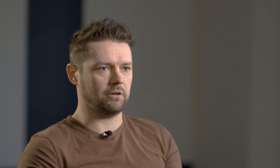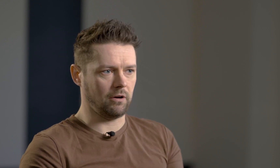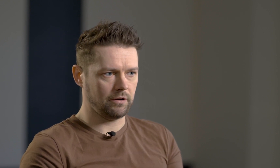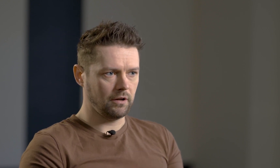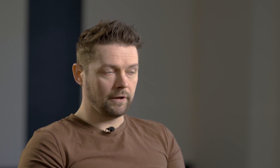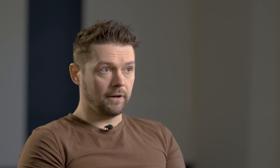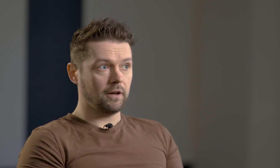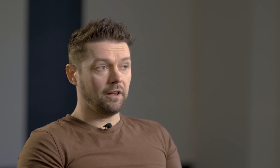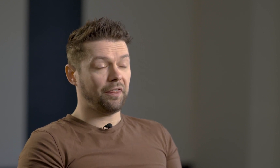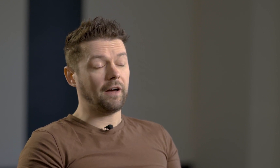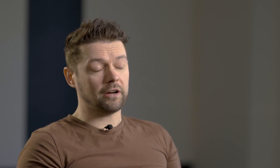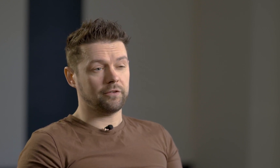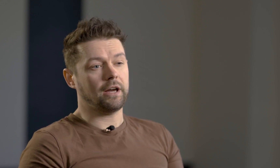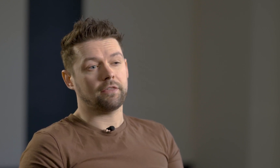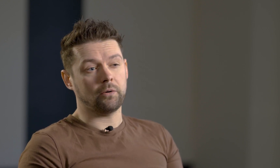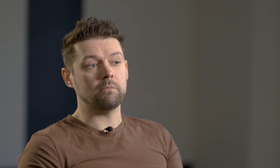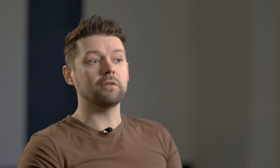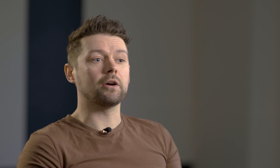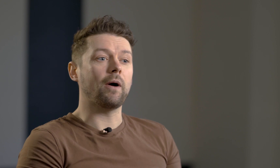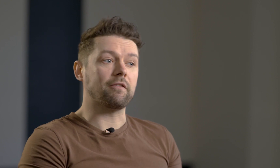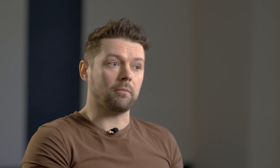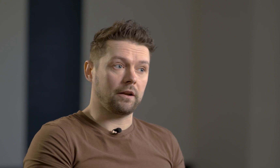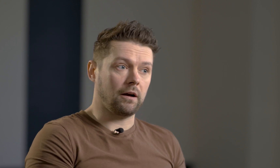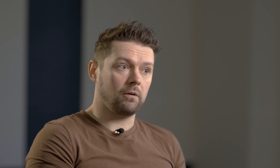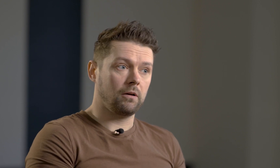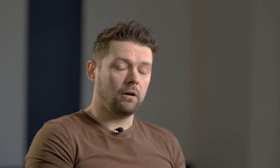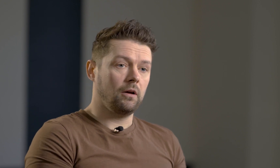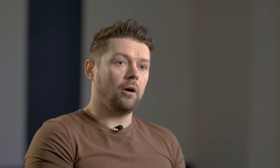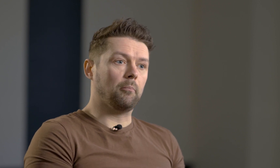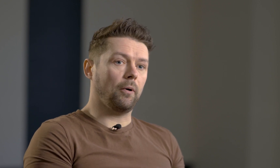ignored. Thankfully, I think we're moving away from that now. But